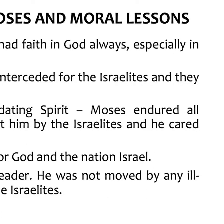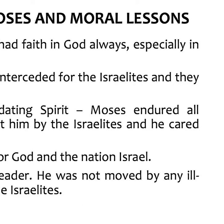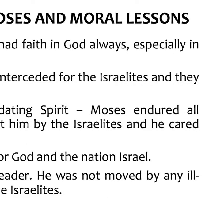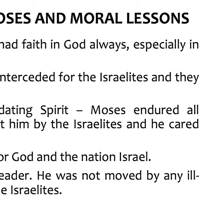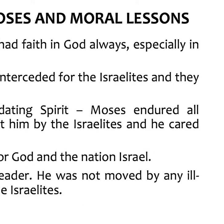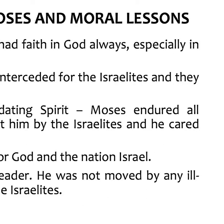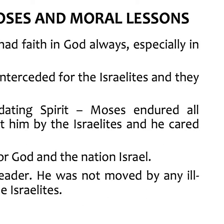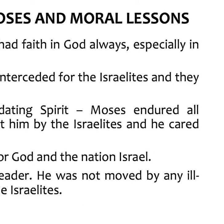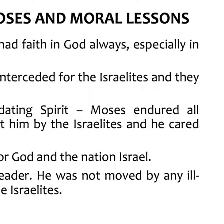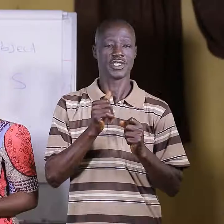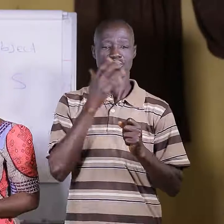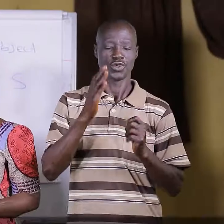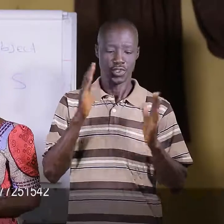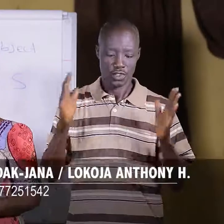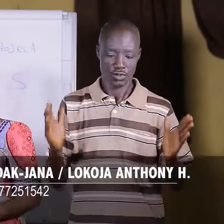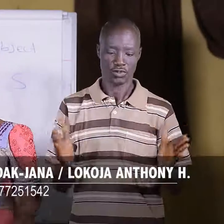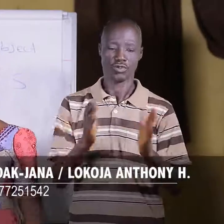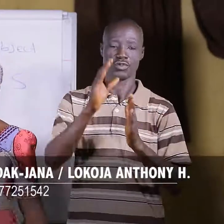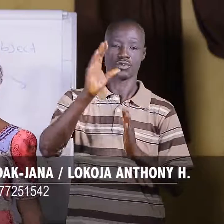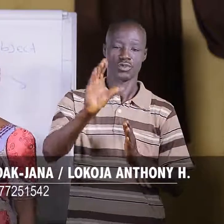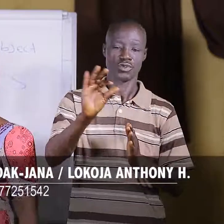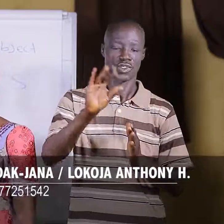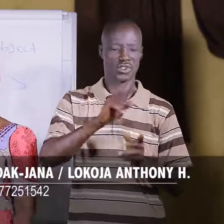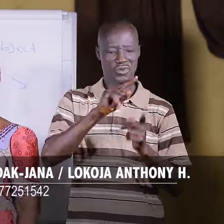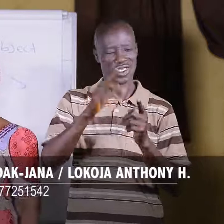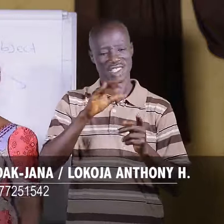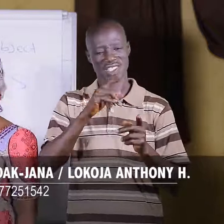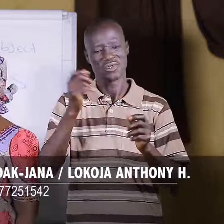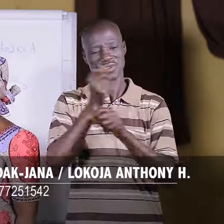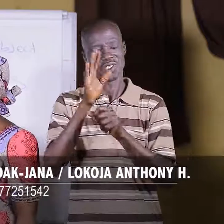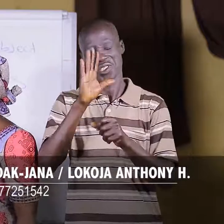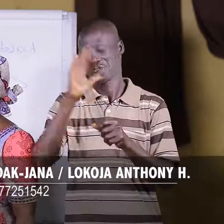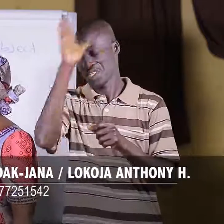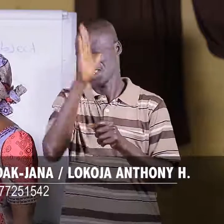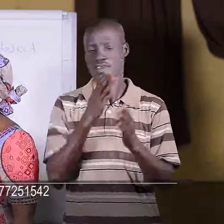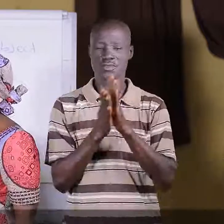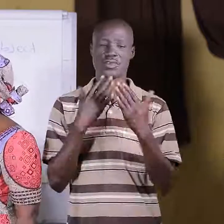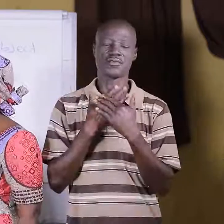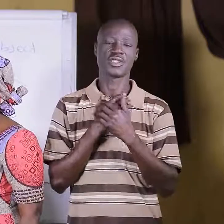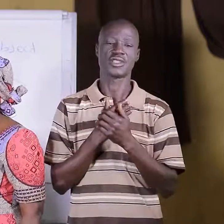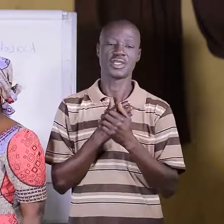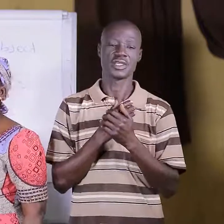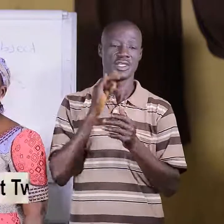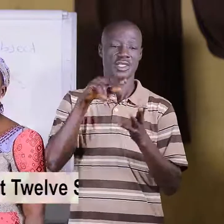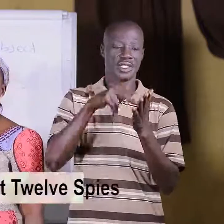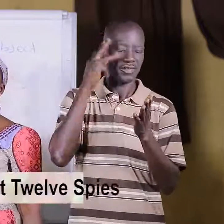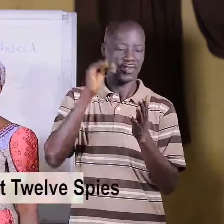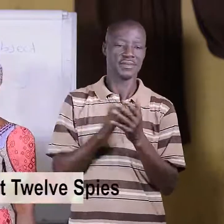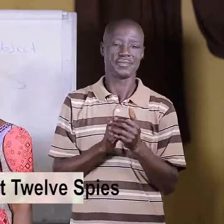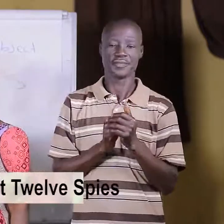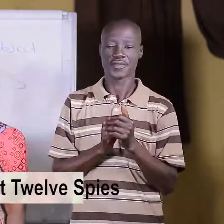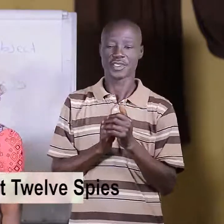himself by the Israelites. When they said they would stone him, he was not moved. He was still there for them. So my